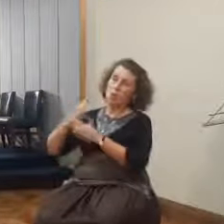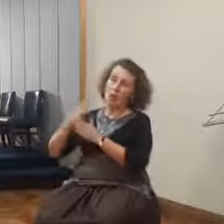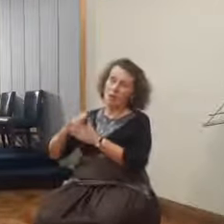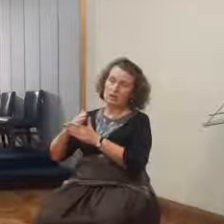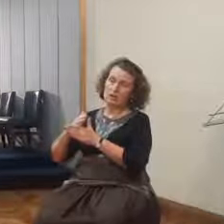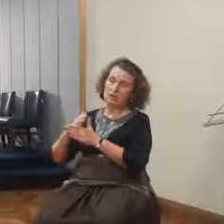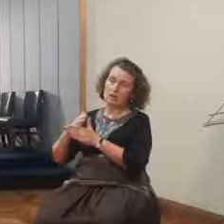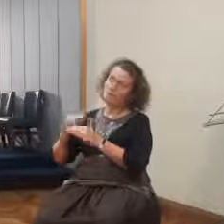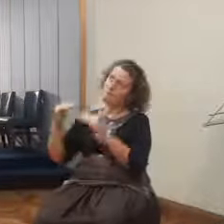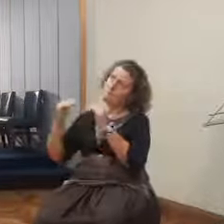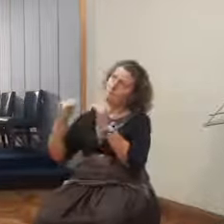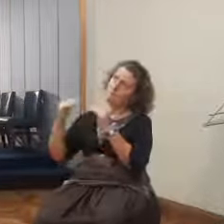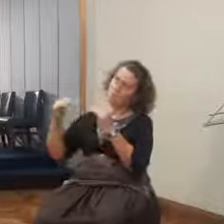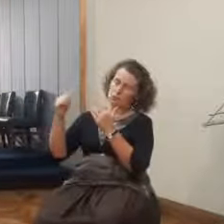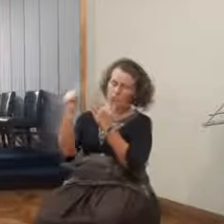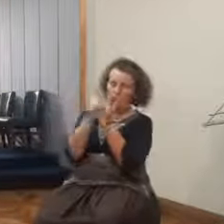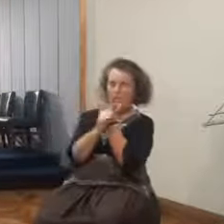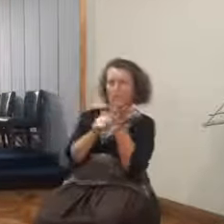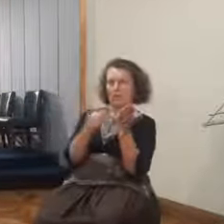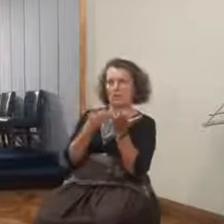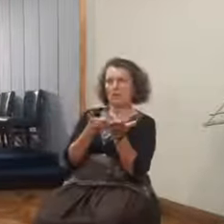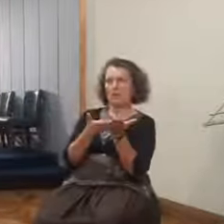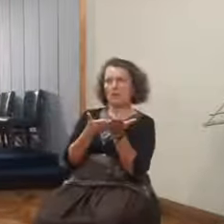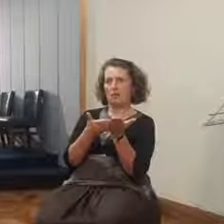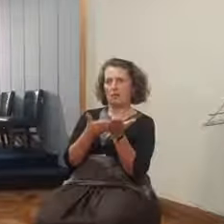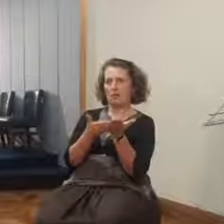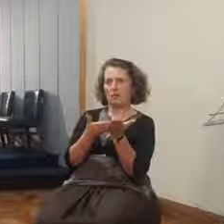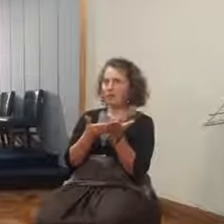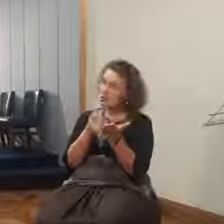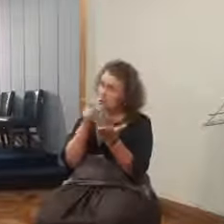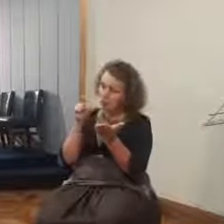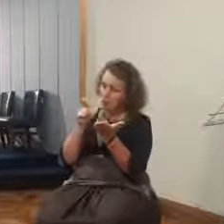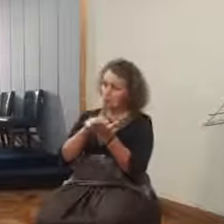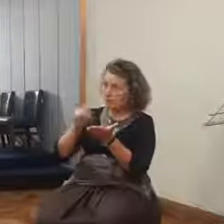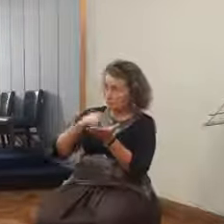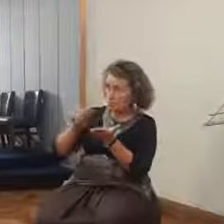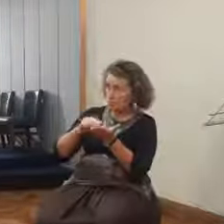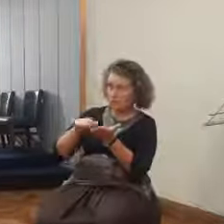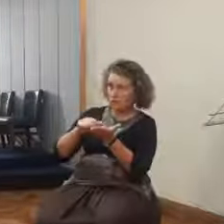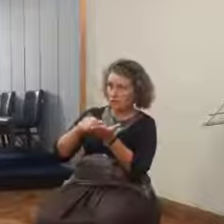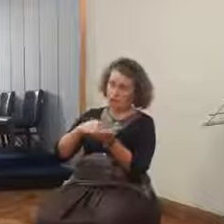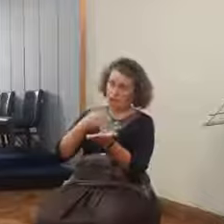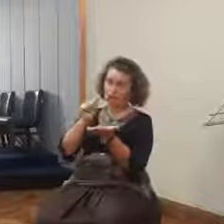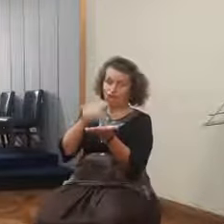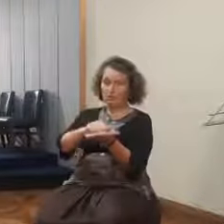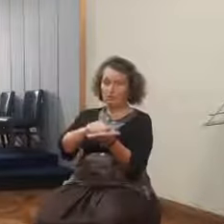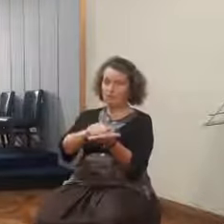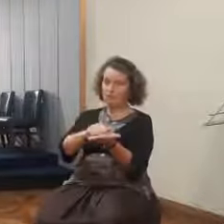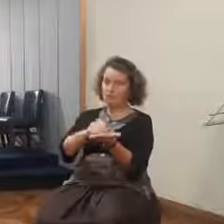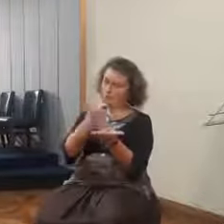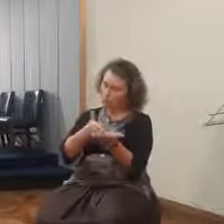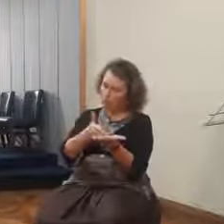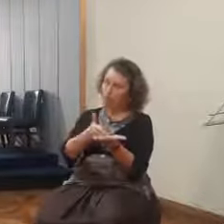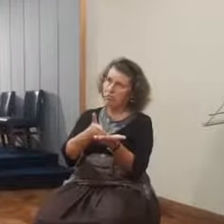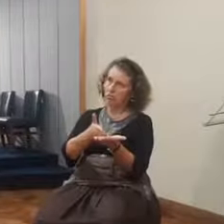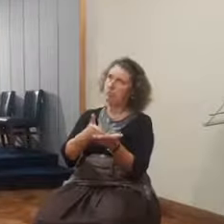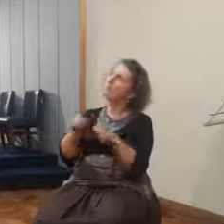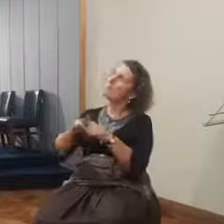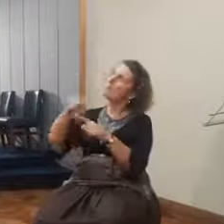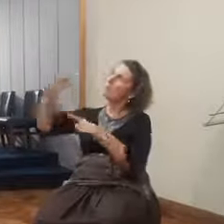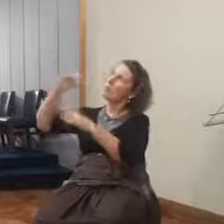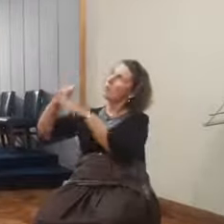consistent with his word. The word of the Lord is right, and all his works are done in truth. And there is complete